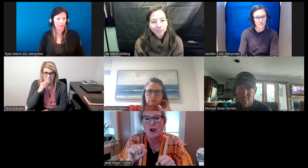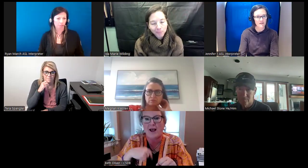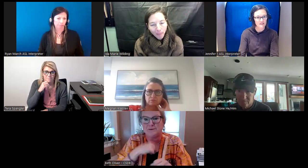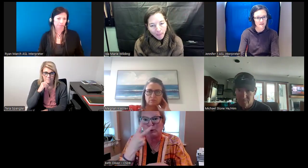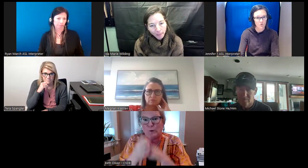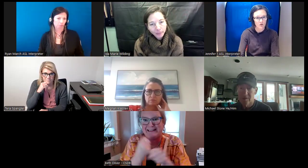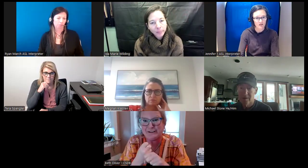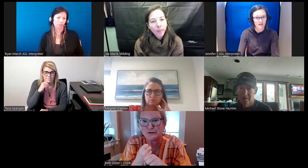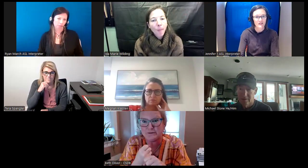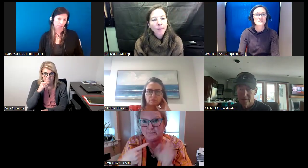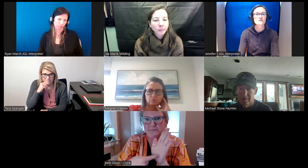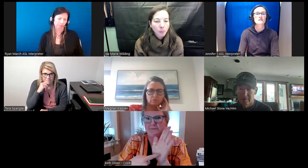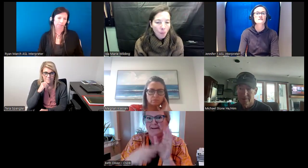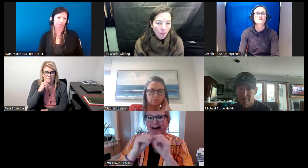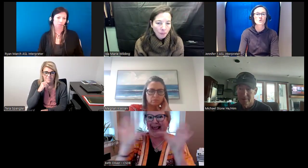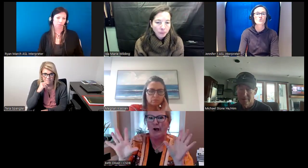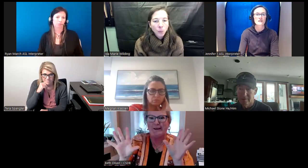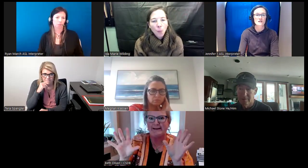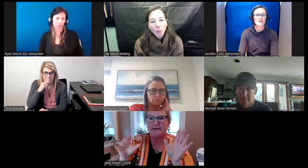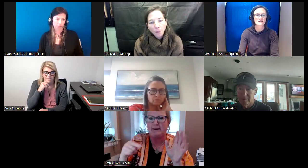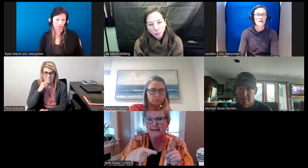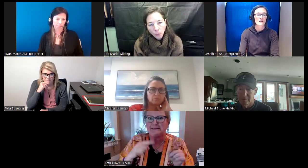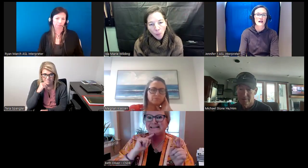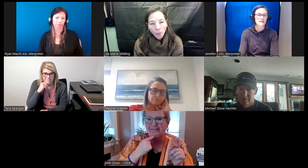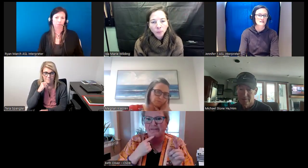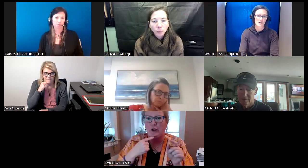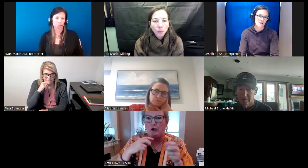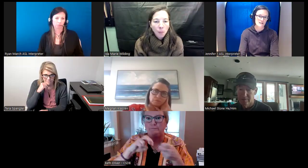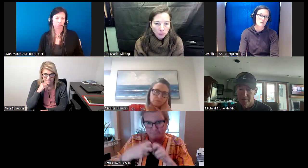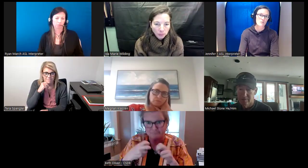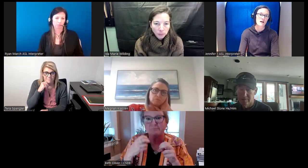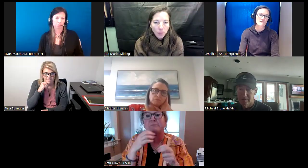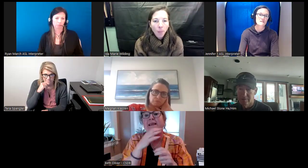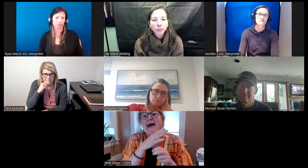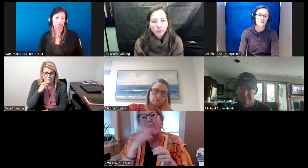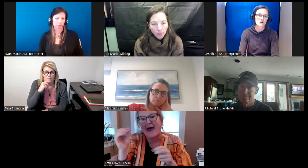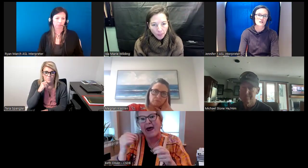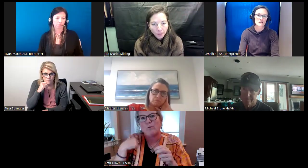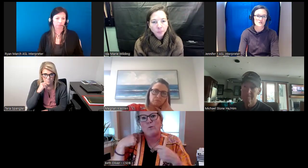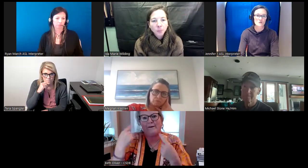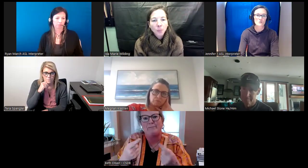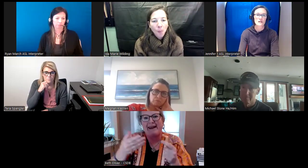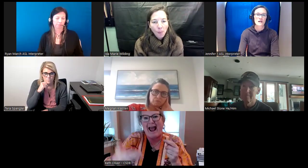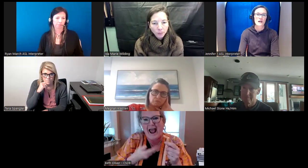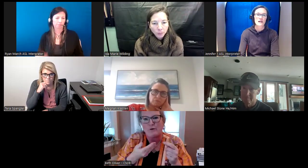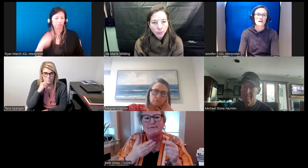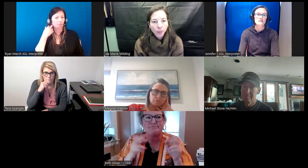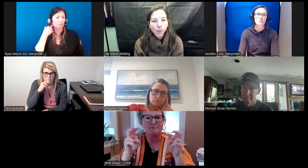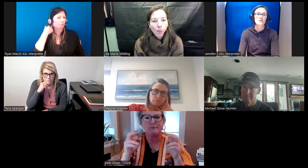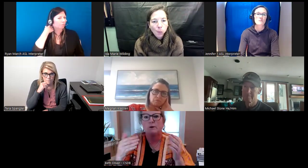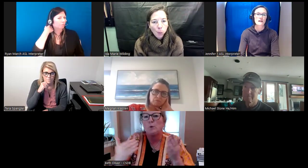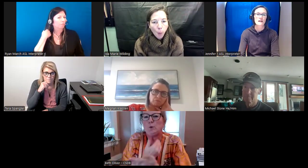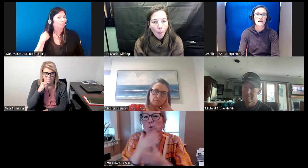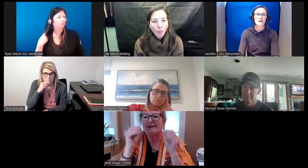for example, at the deaf school, took us 2 years. That is a glaring example of the severe issue.